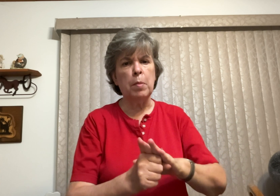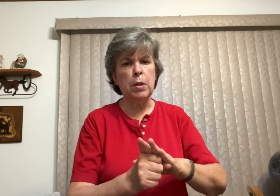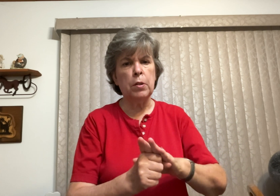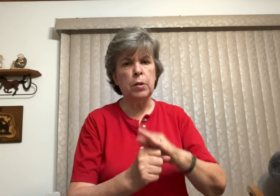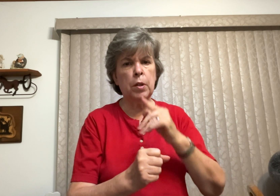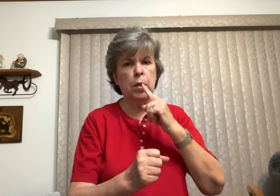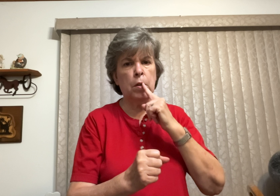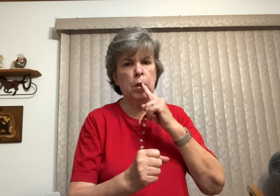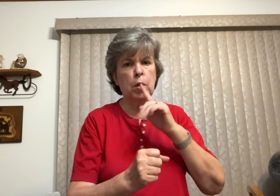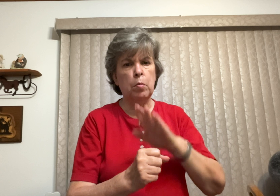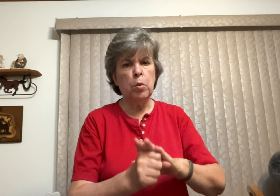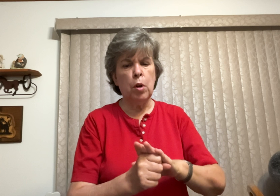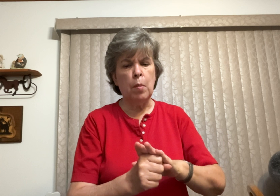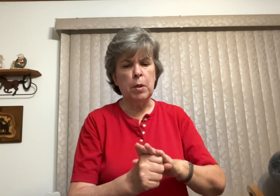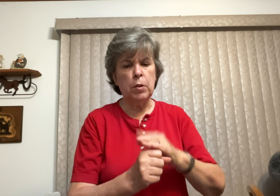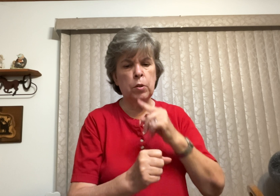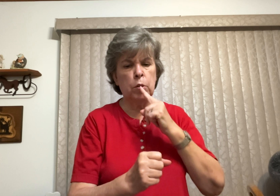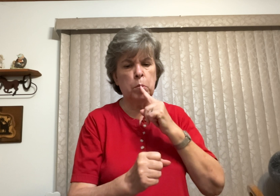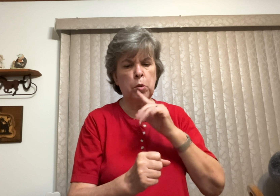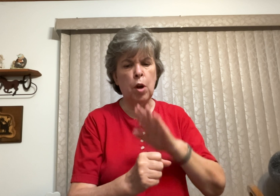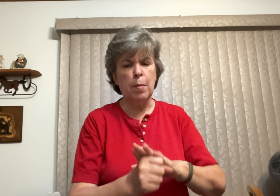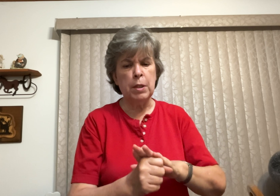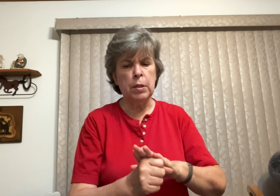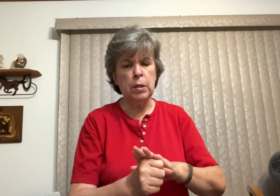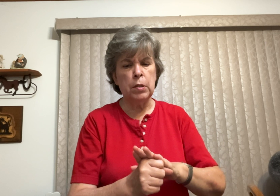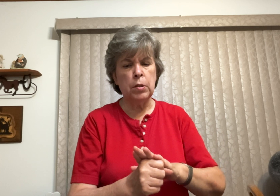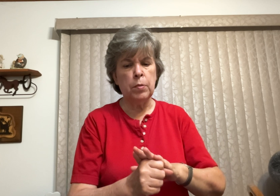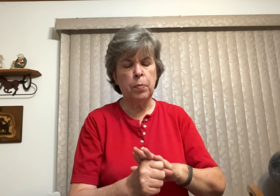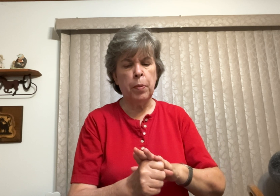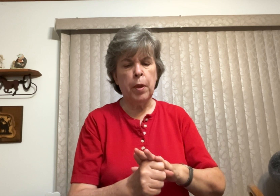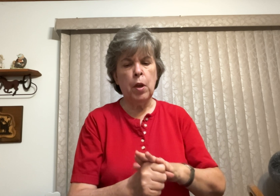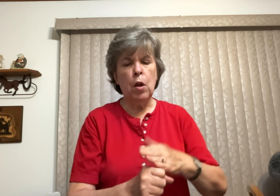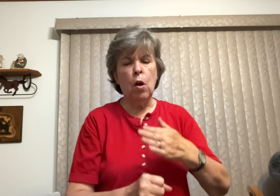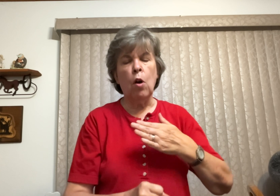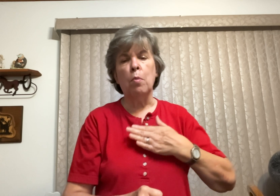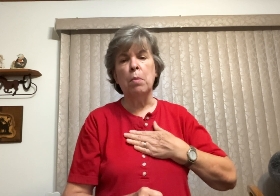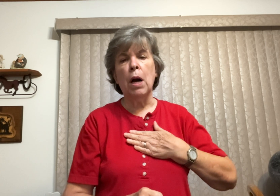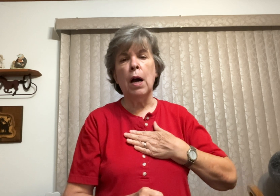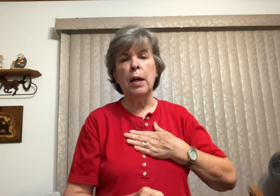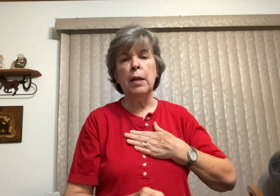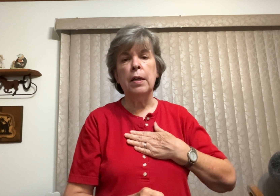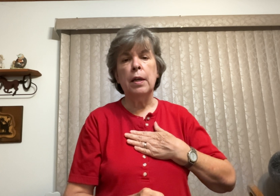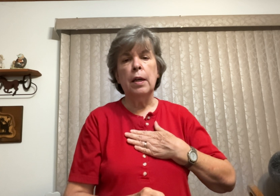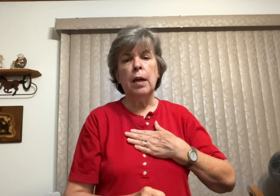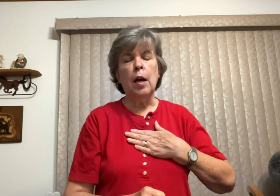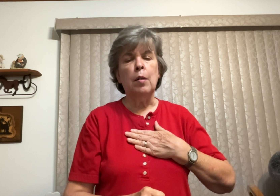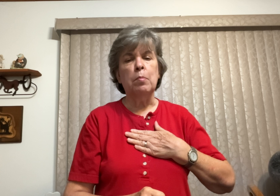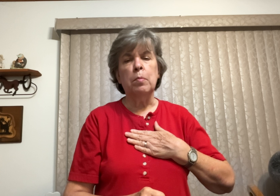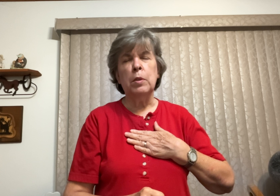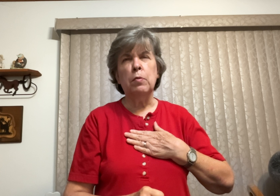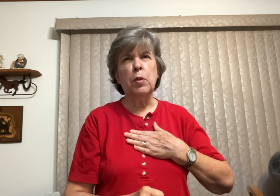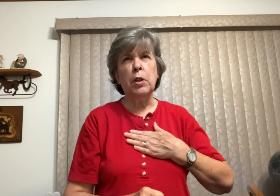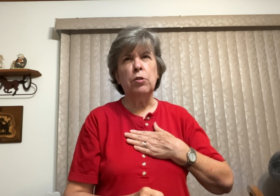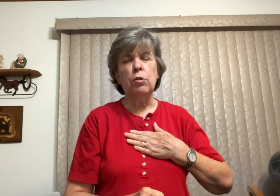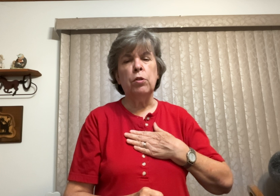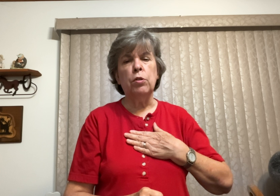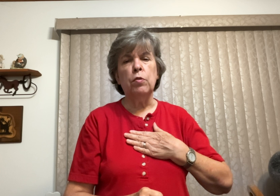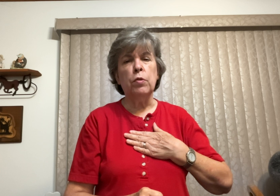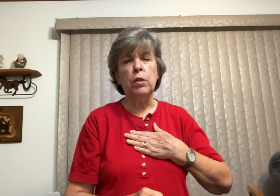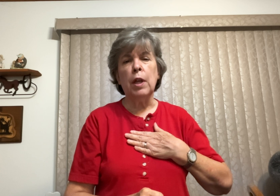promise. Promise. Your promises are my different things you could do for delight